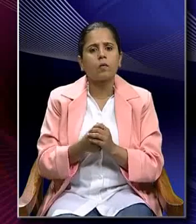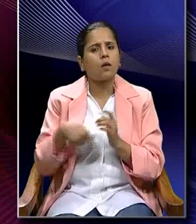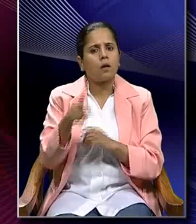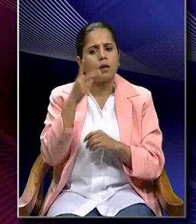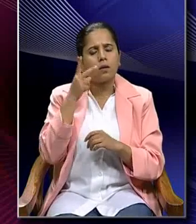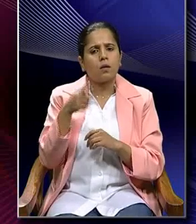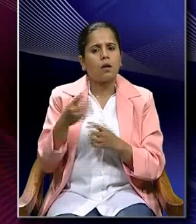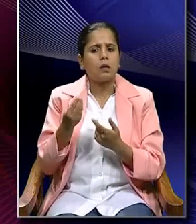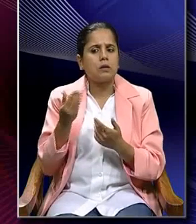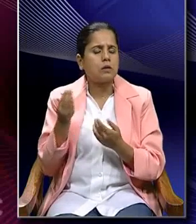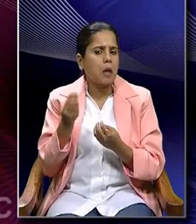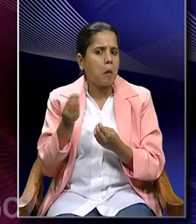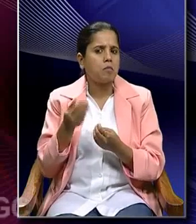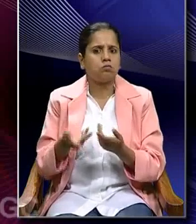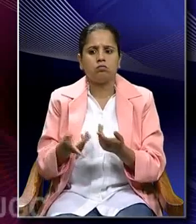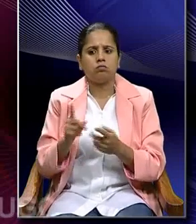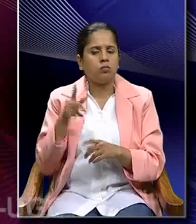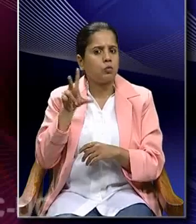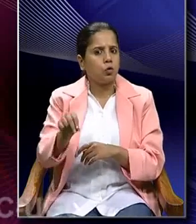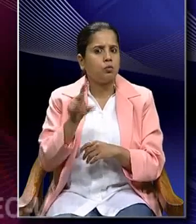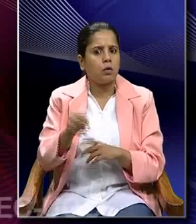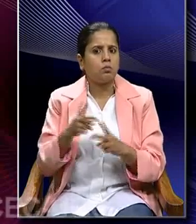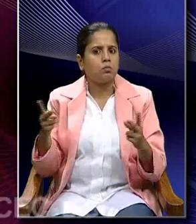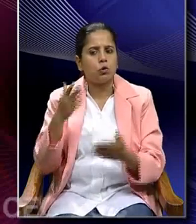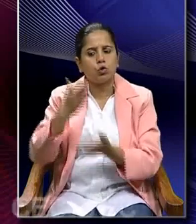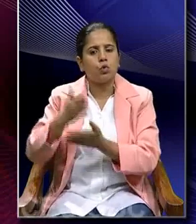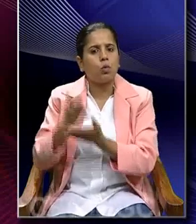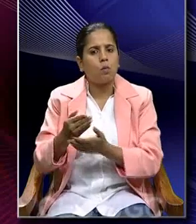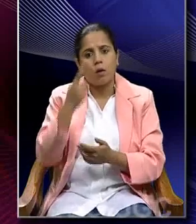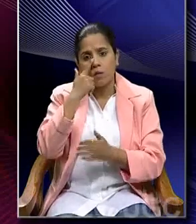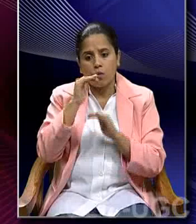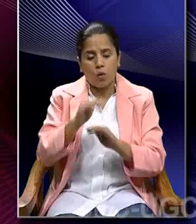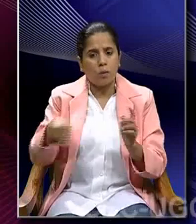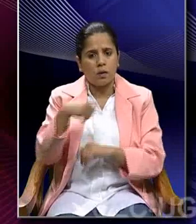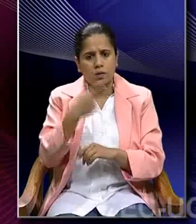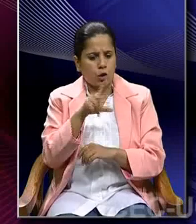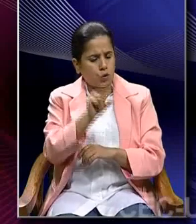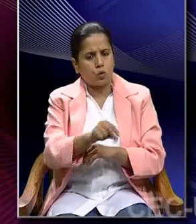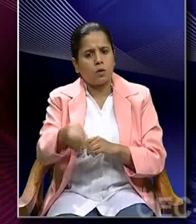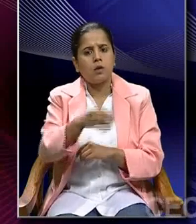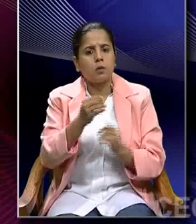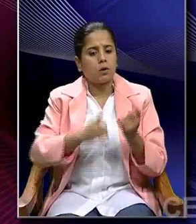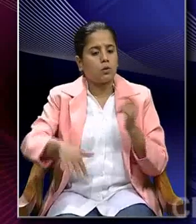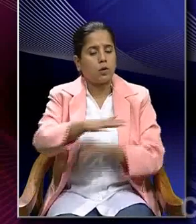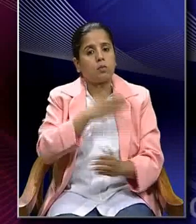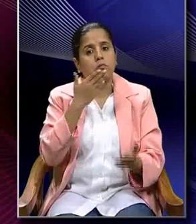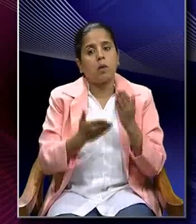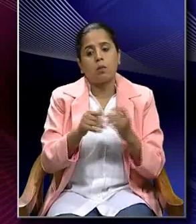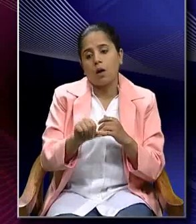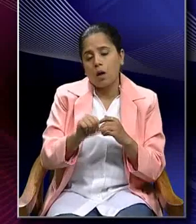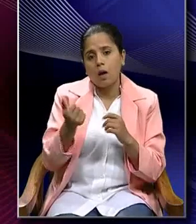of restrictions which would be imposed upon the girl child in one situation would